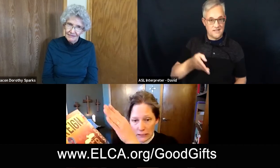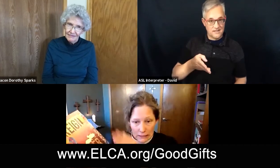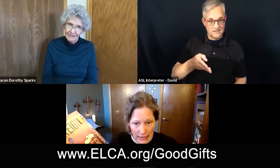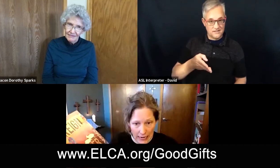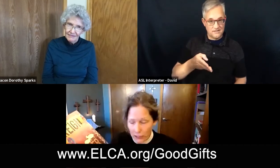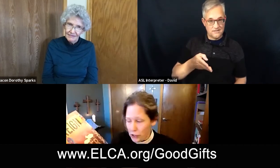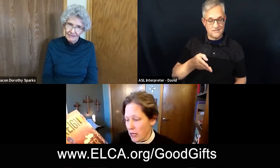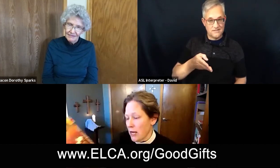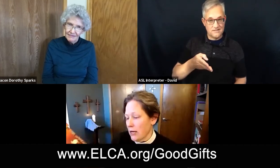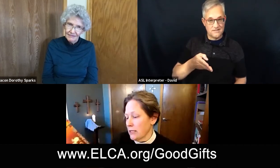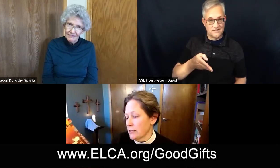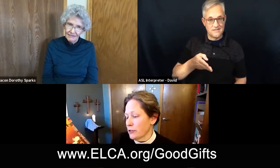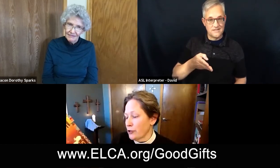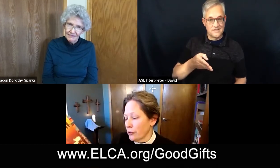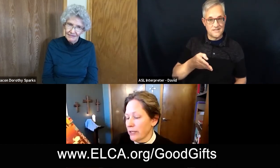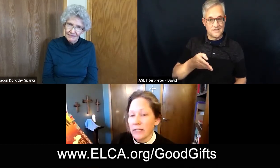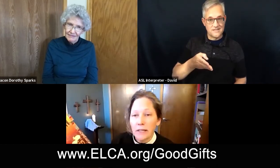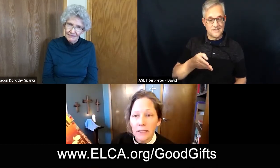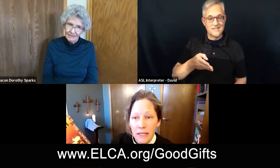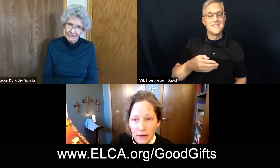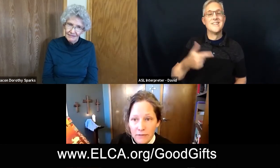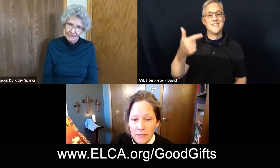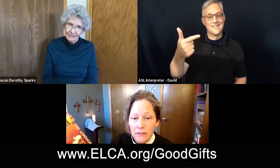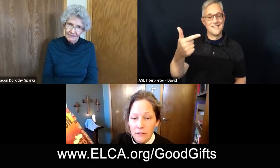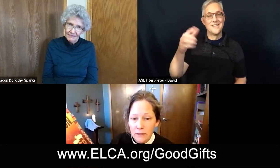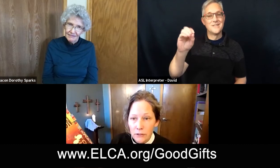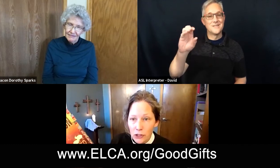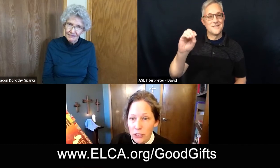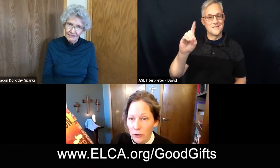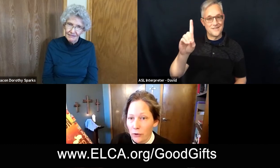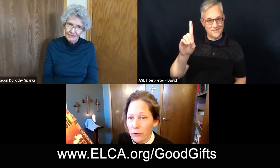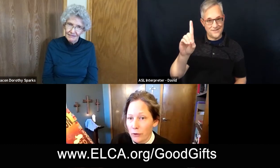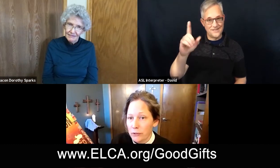Then there's a slash, and it's Good Gifts,